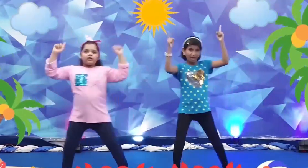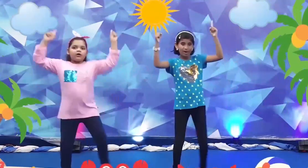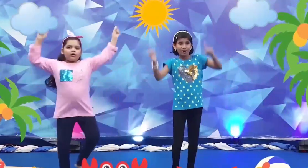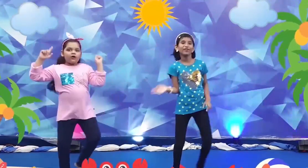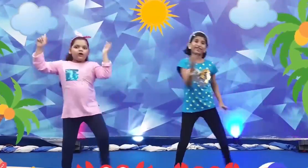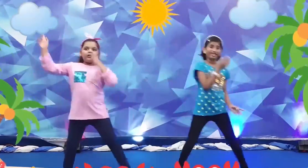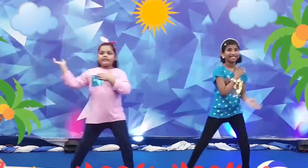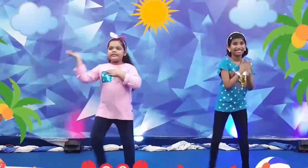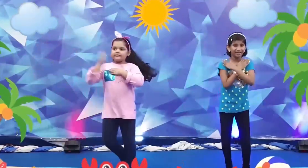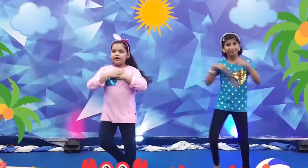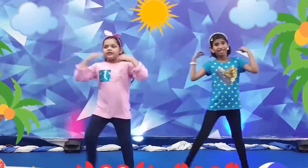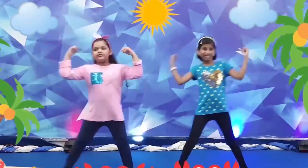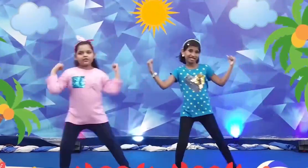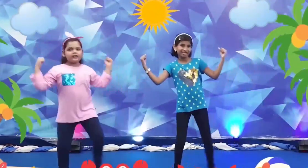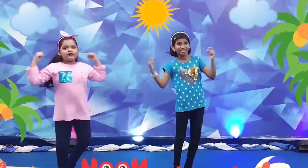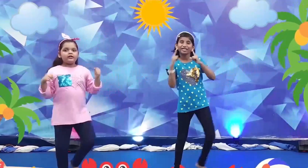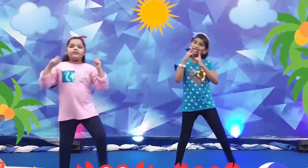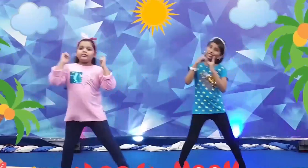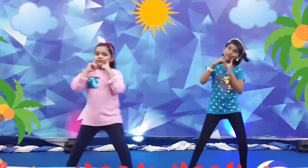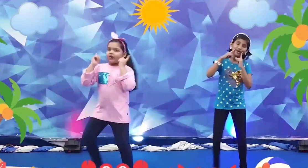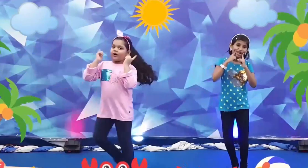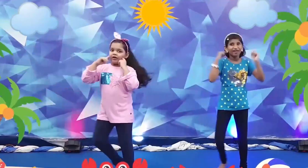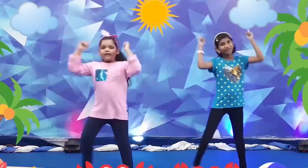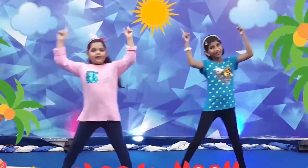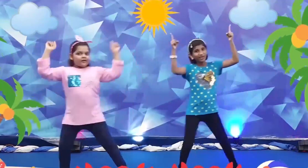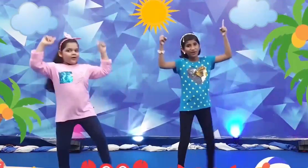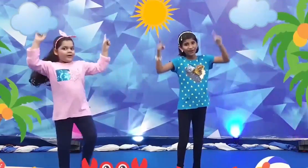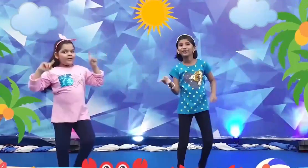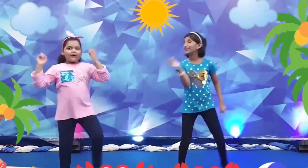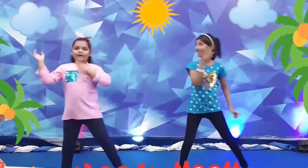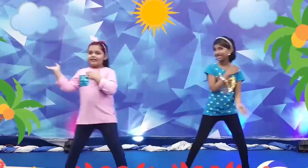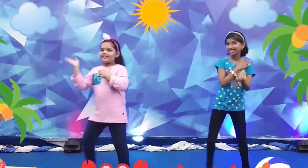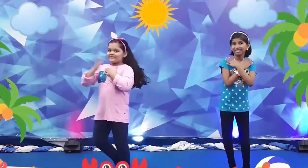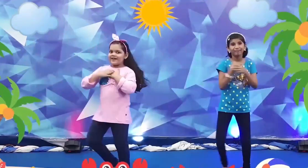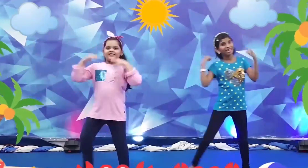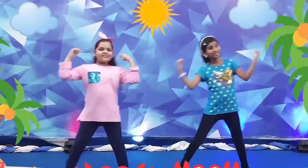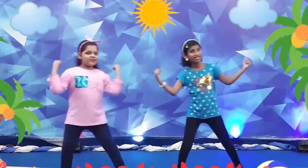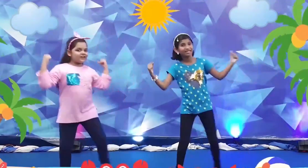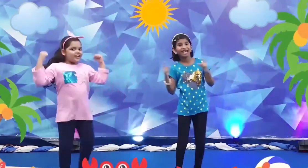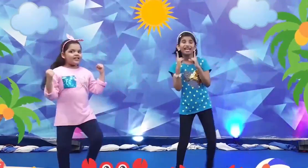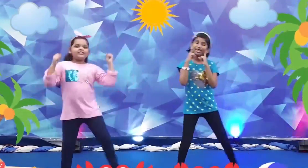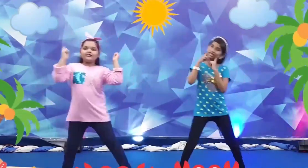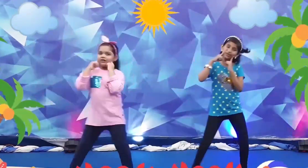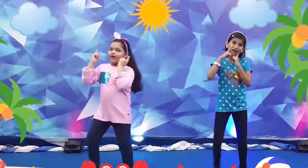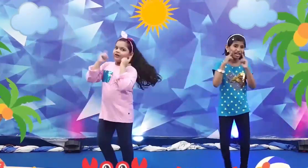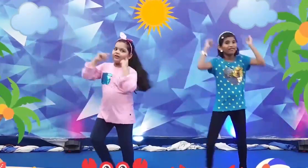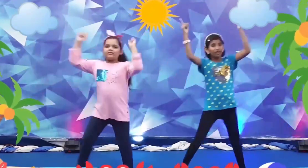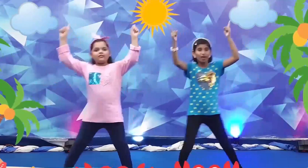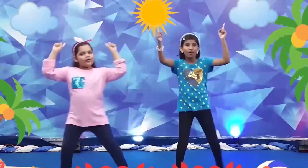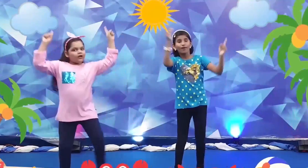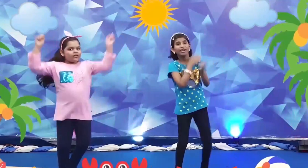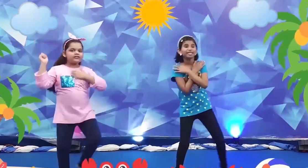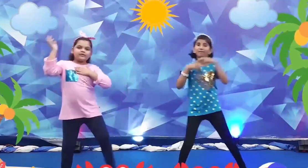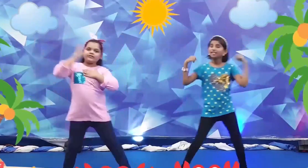Joy of the Lord is my strength. The joy of the Lord is my strength. And the